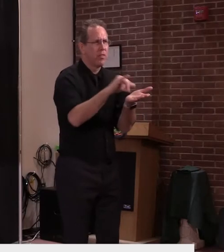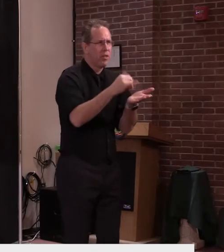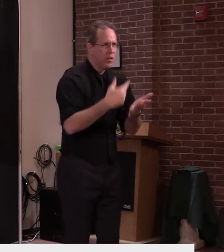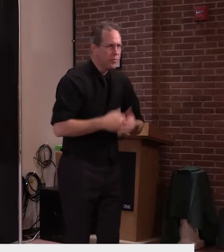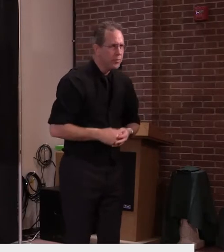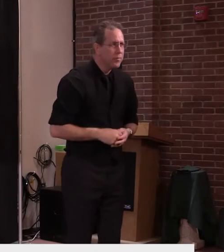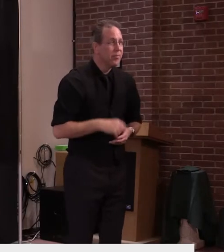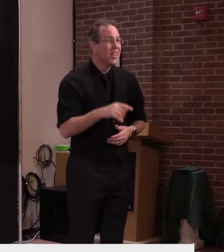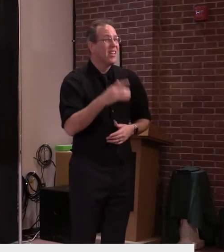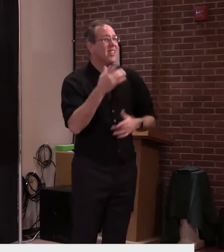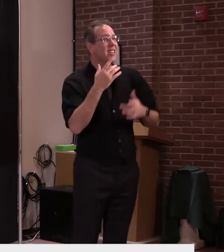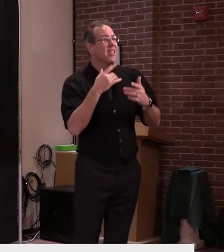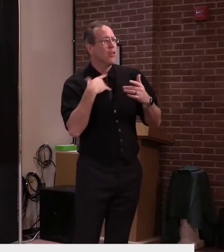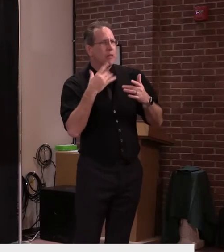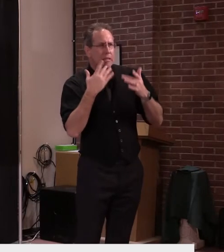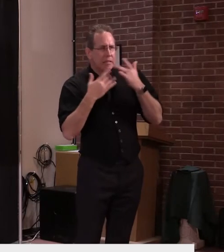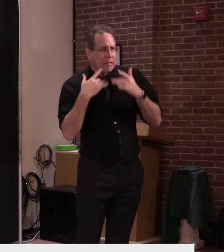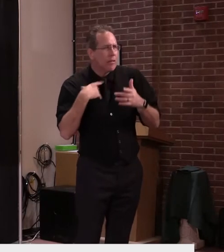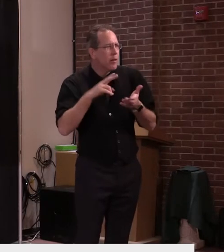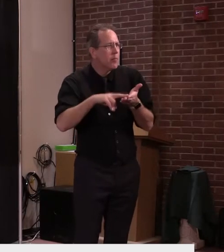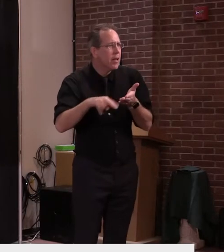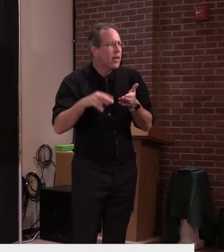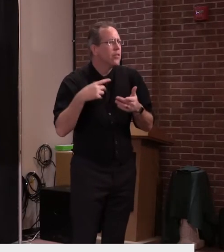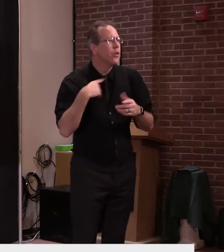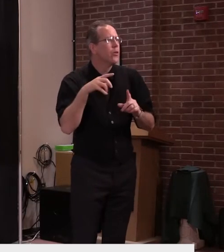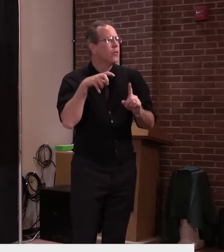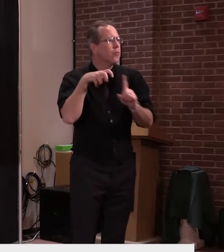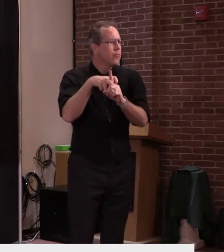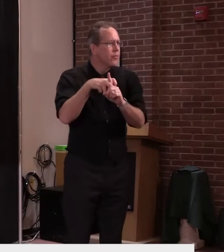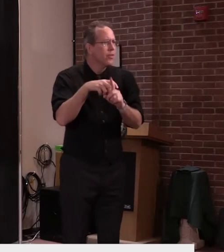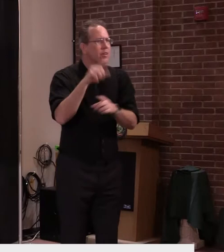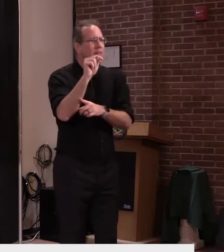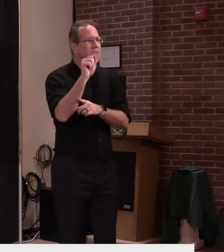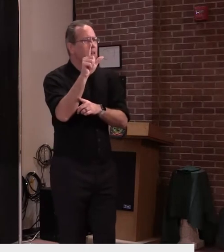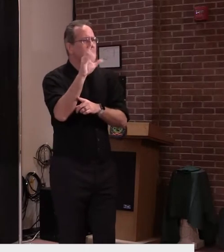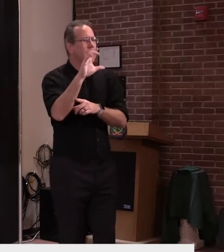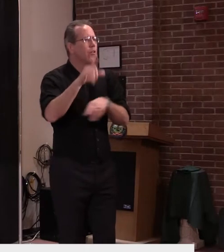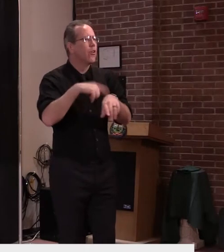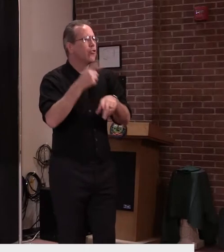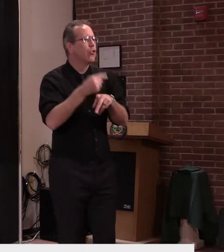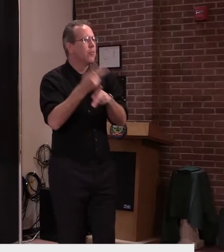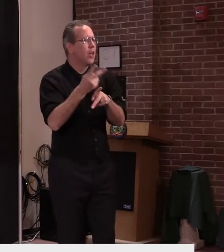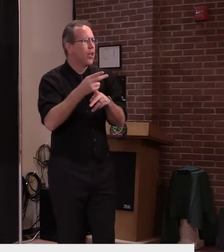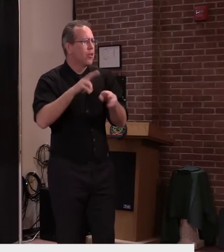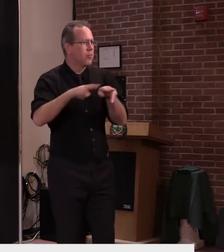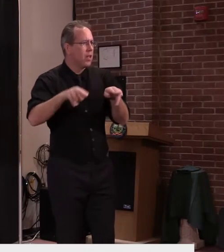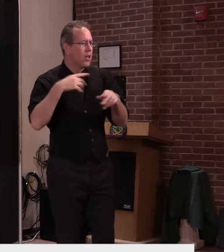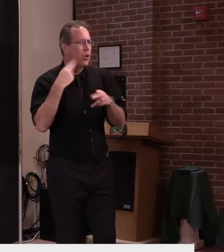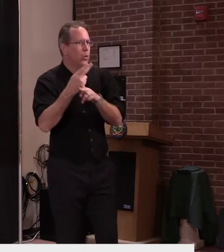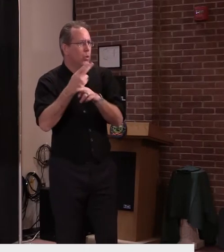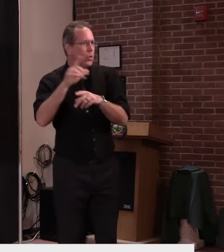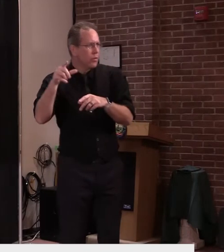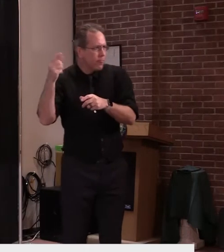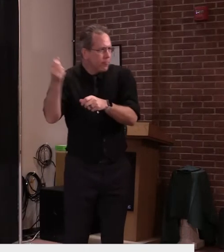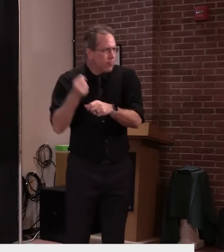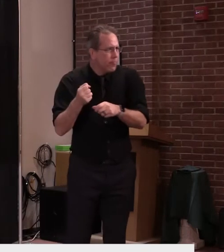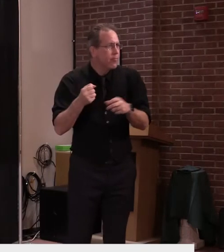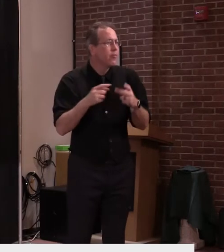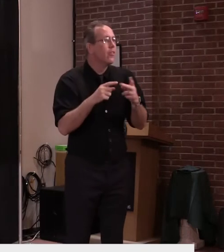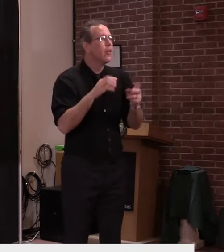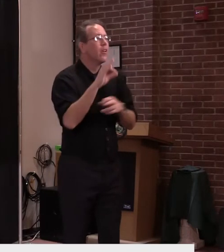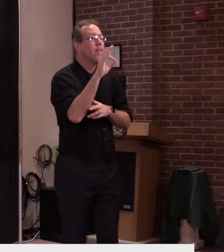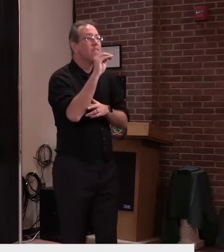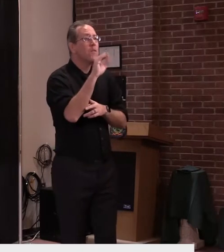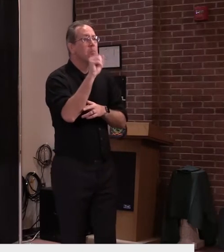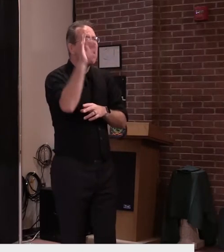contract with TLC and FEMA staff in hospitals across the state. To keep hospital beds open for those who need them